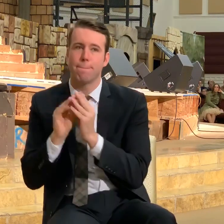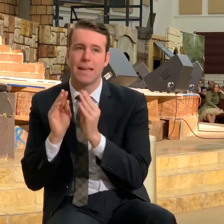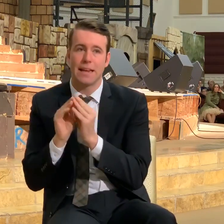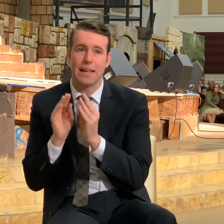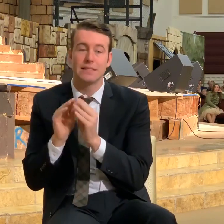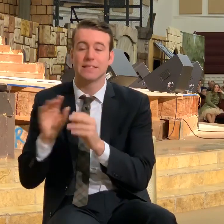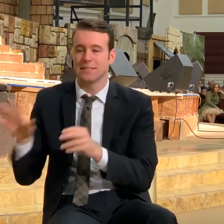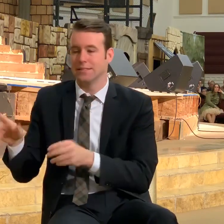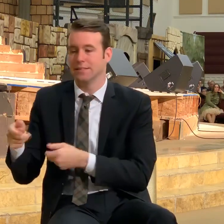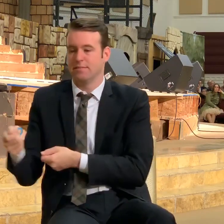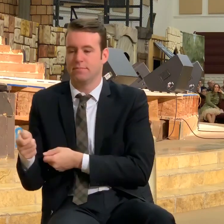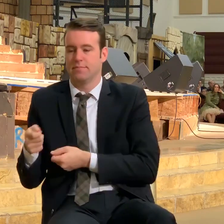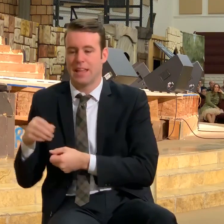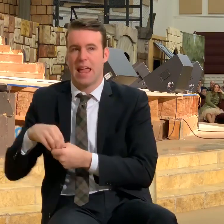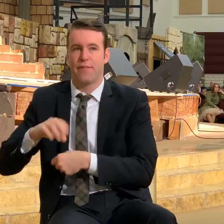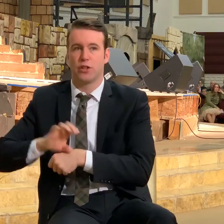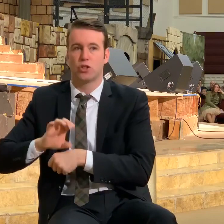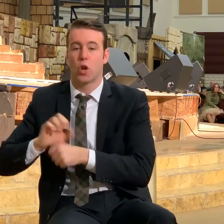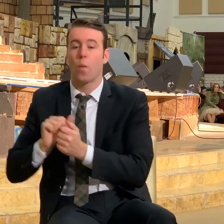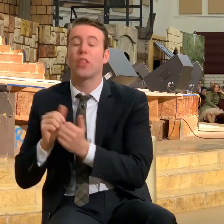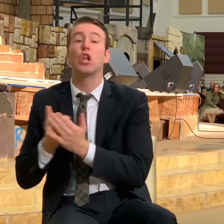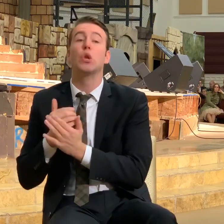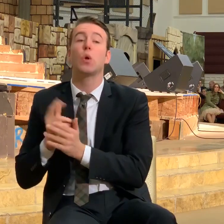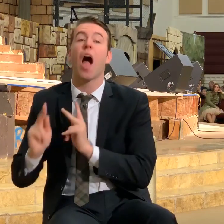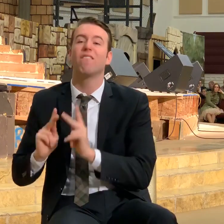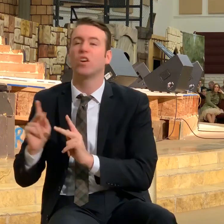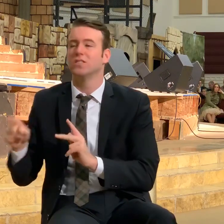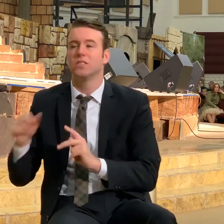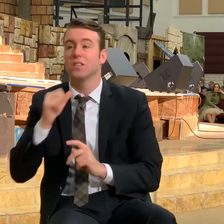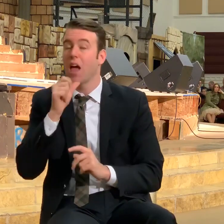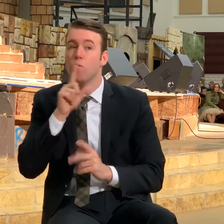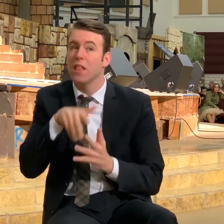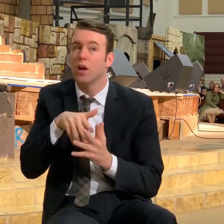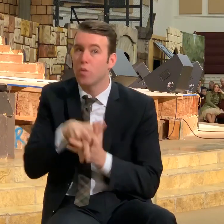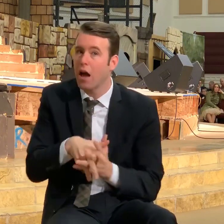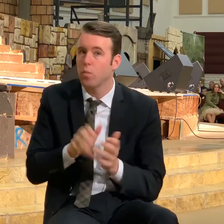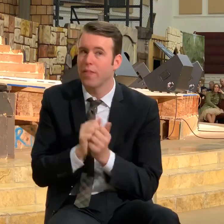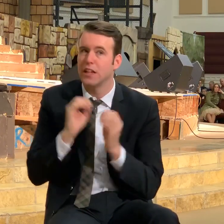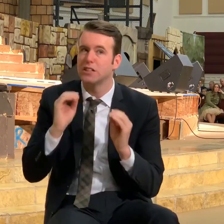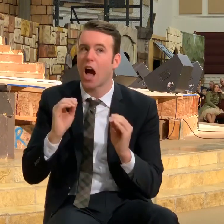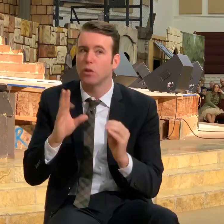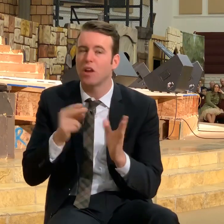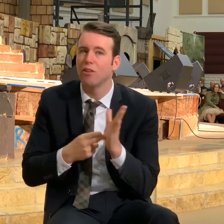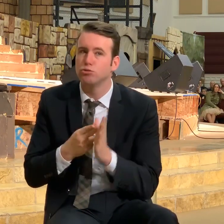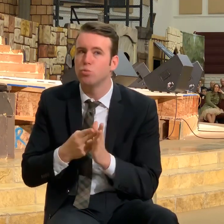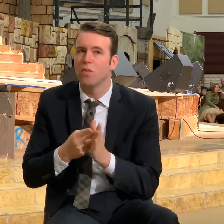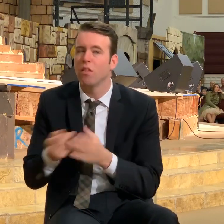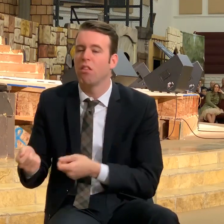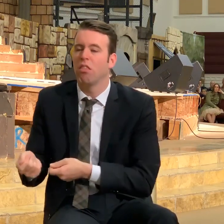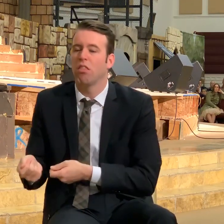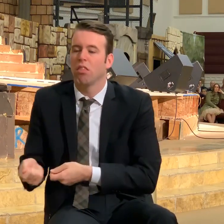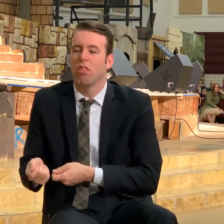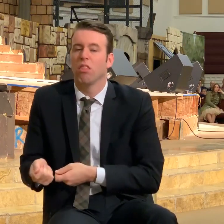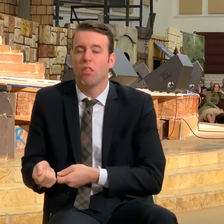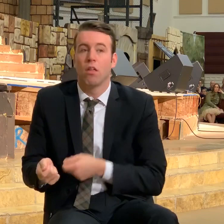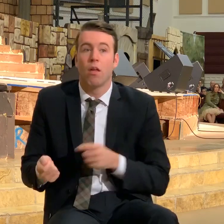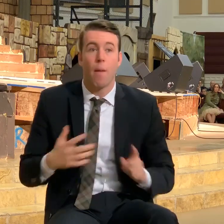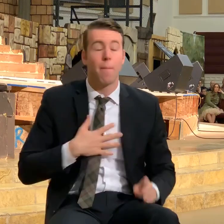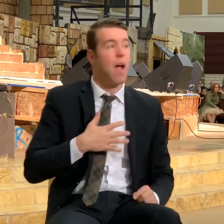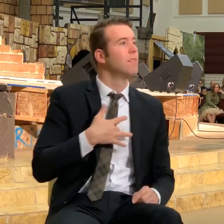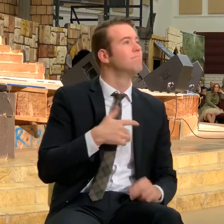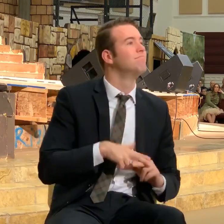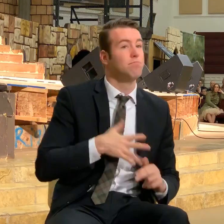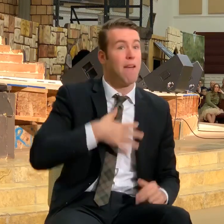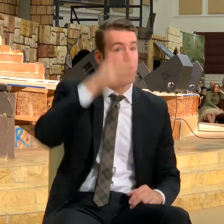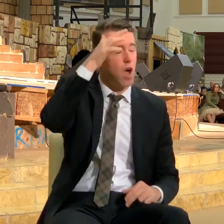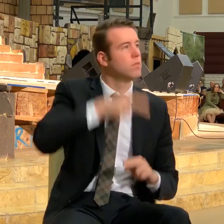in the church with these new converts that were not really grounded in doctrine and truth. And my father felt the Holy